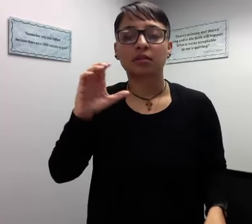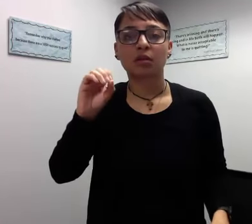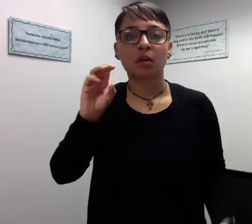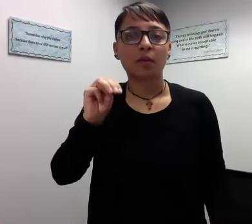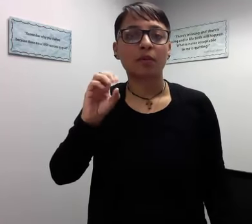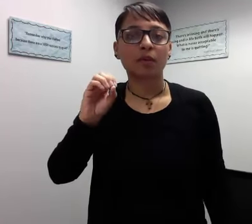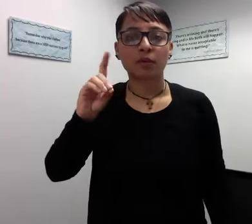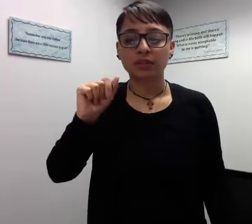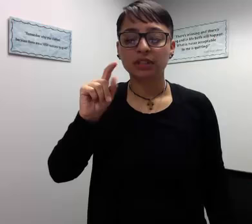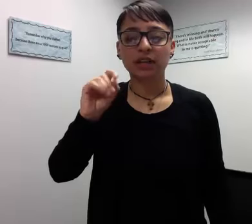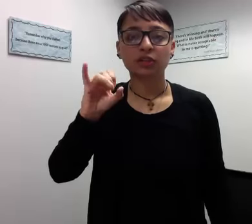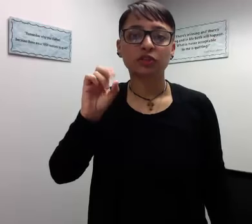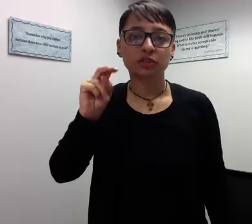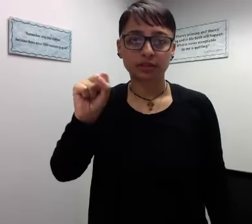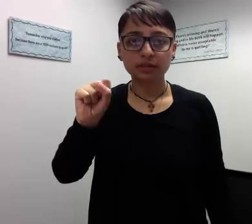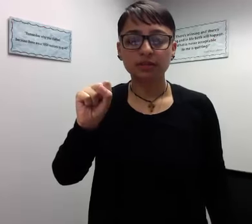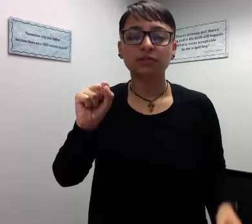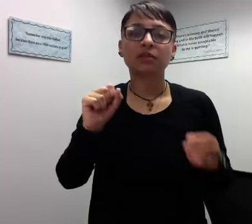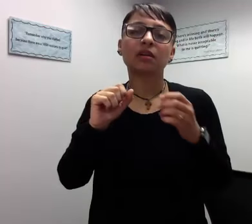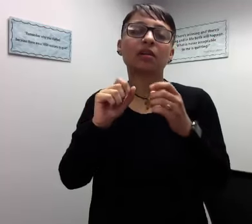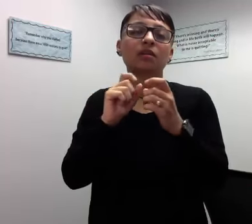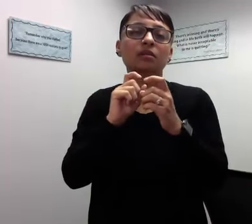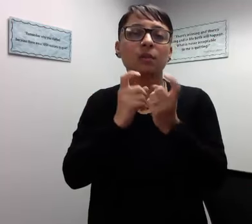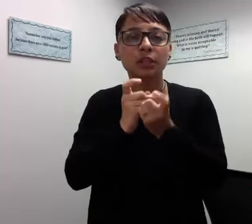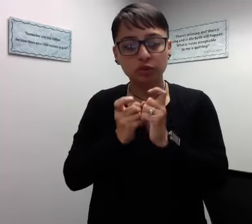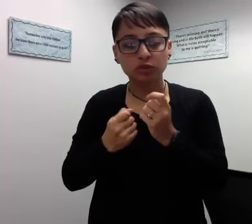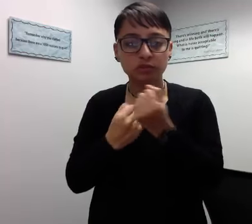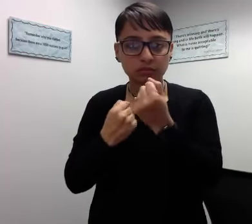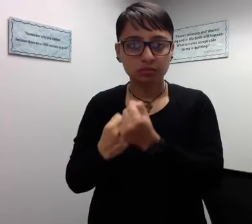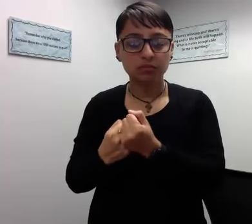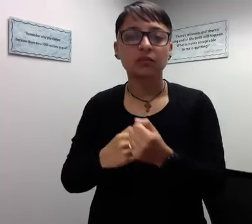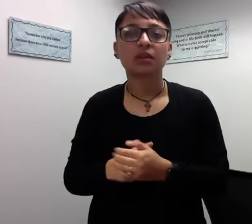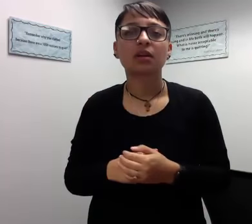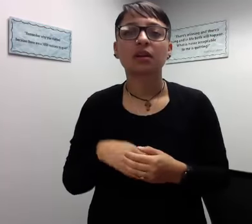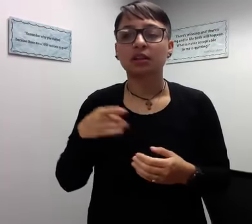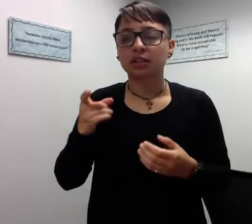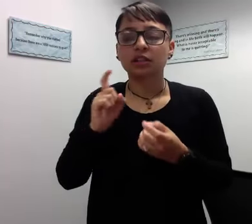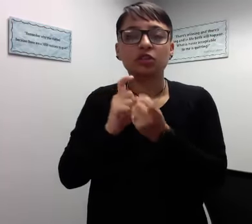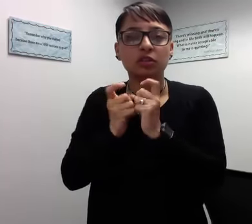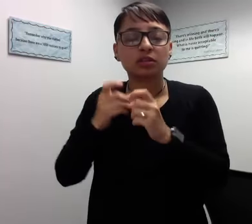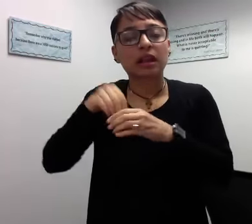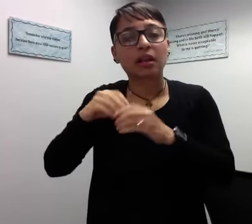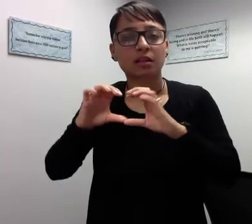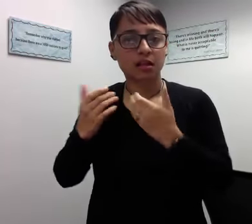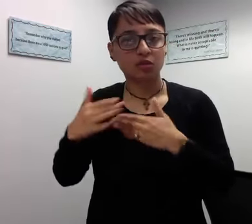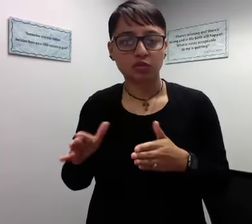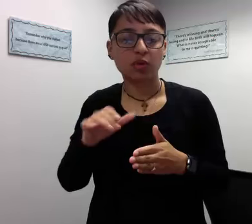are made in the general education classroom and don't require specialized instruction. So for